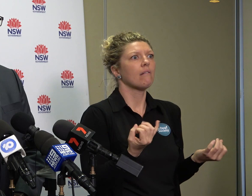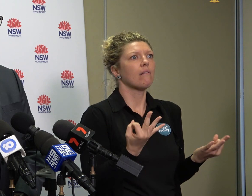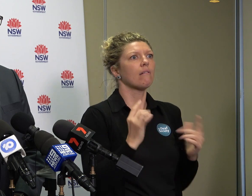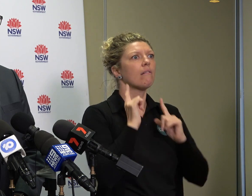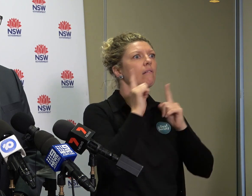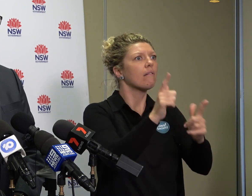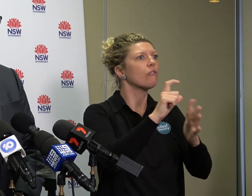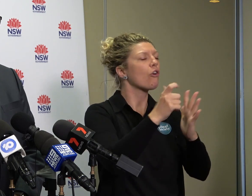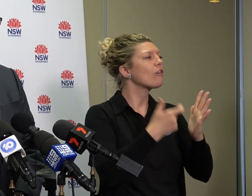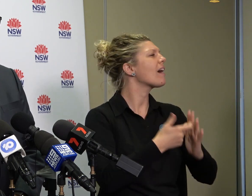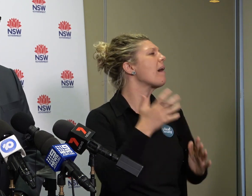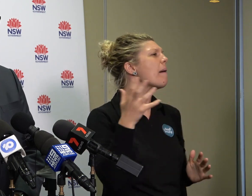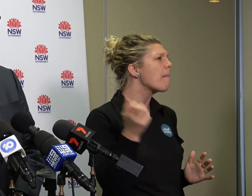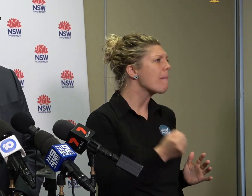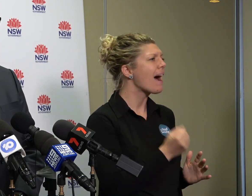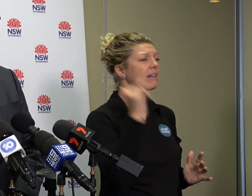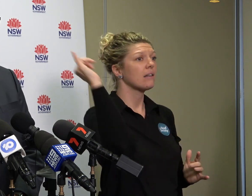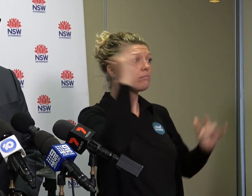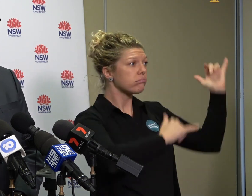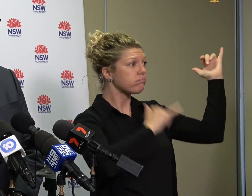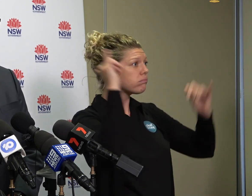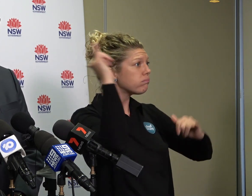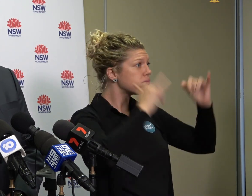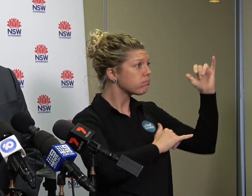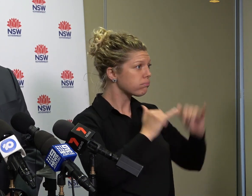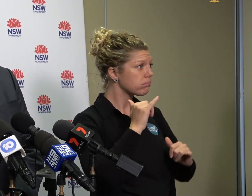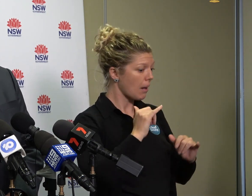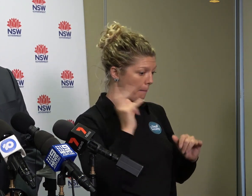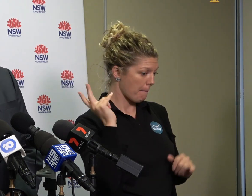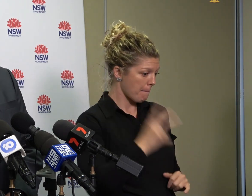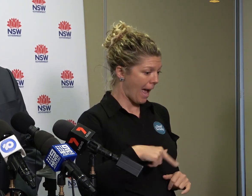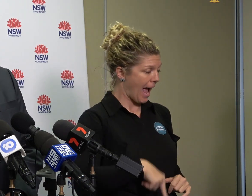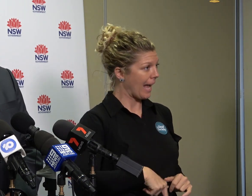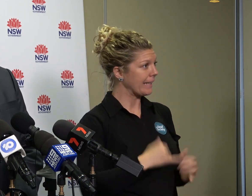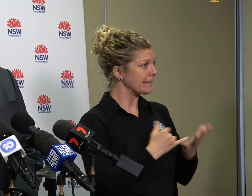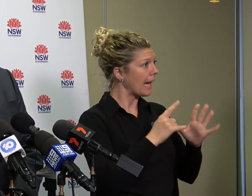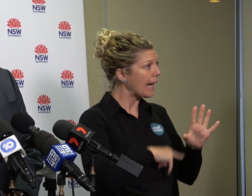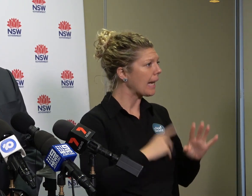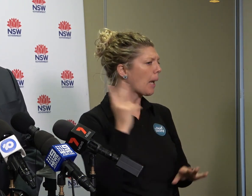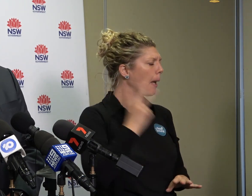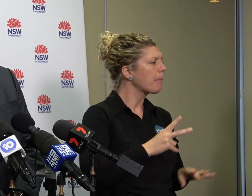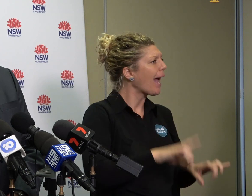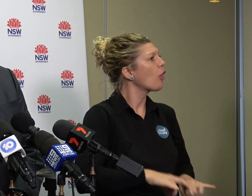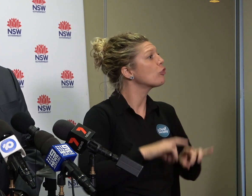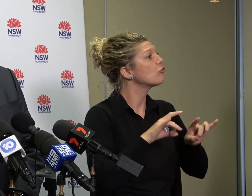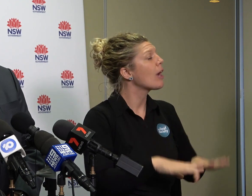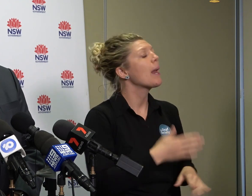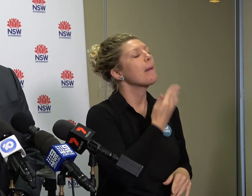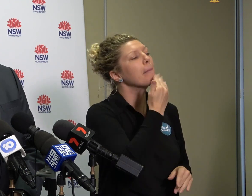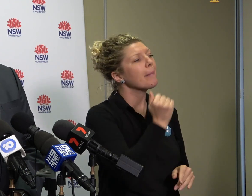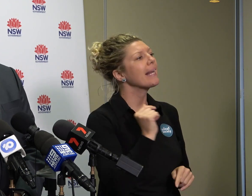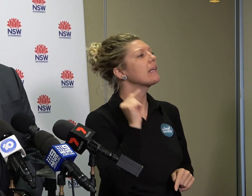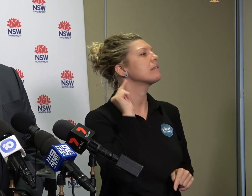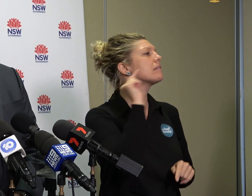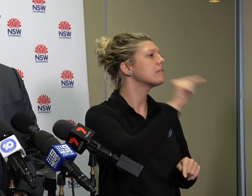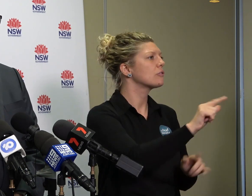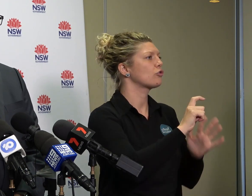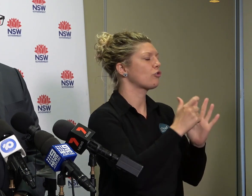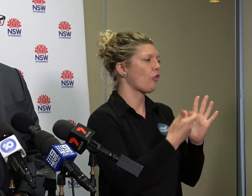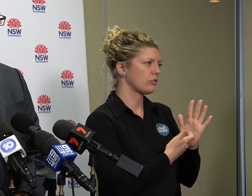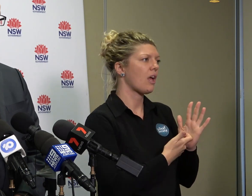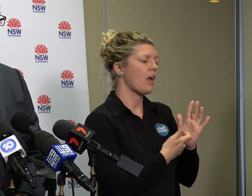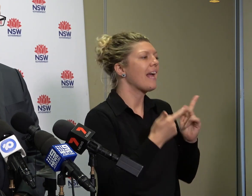coming back from these locations around the world that unfortunately do have the